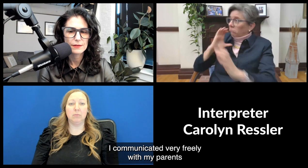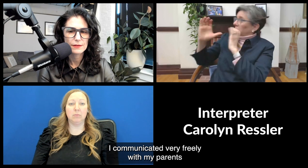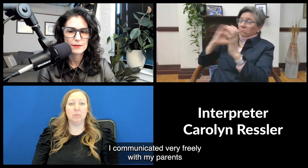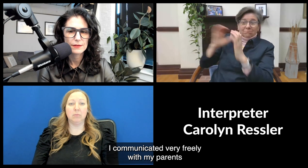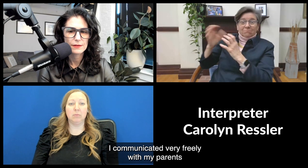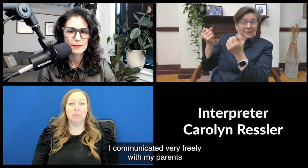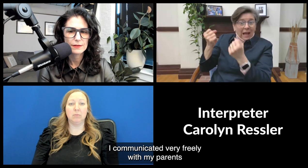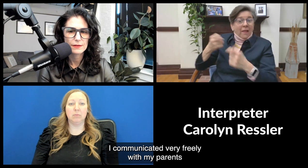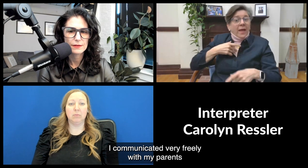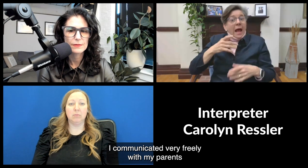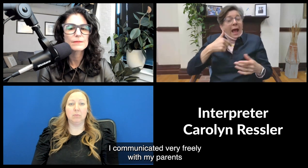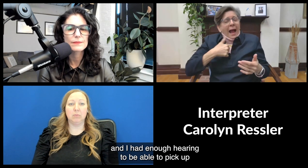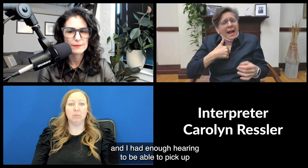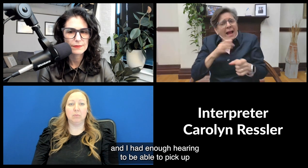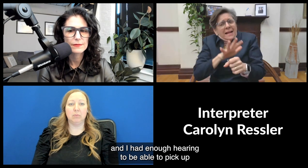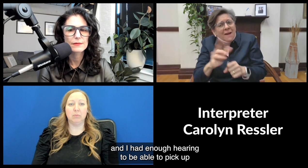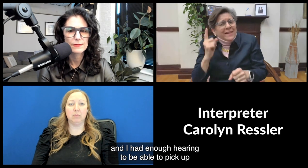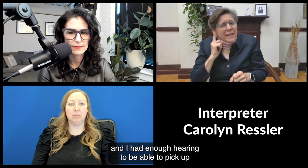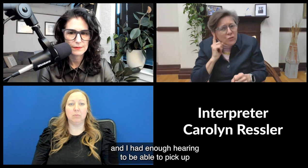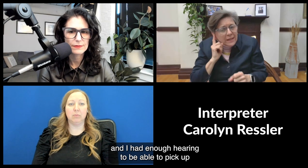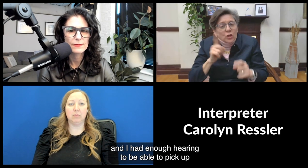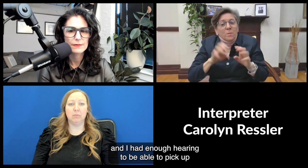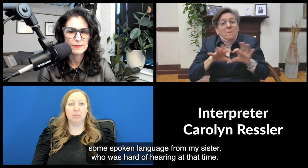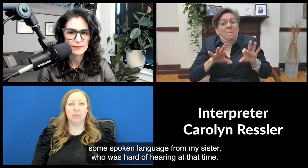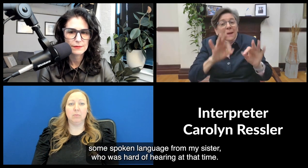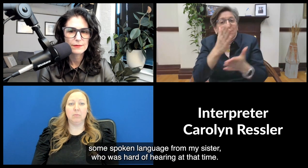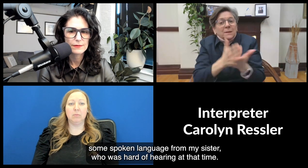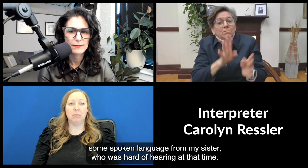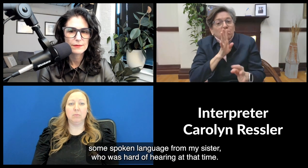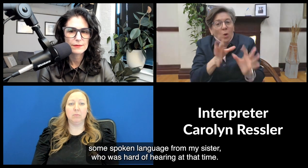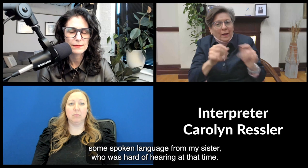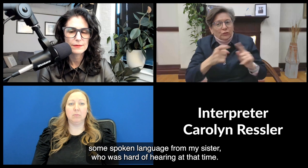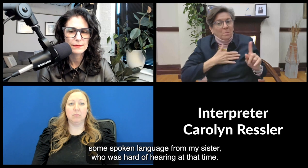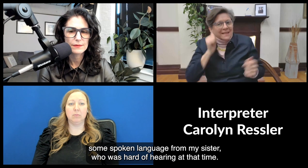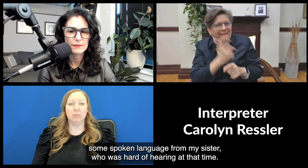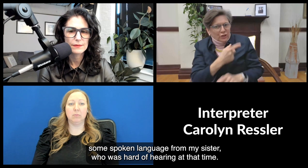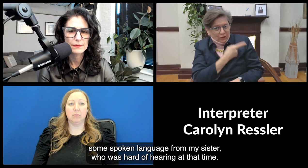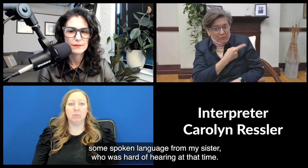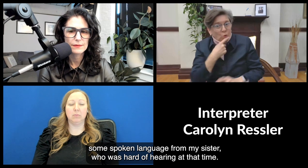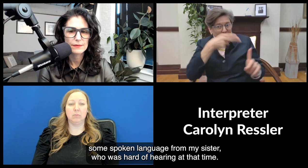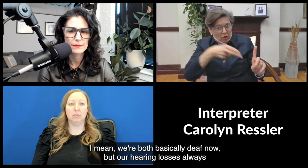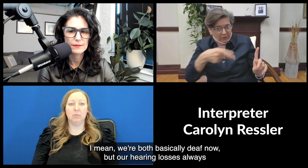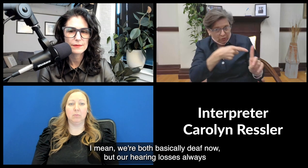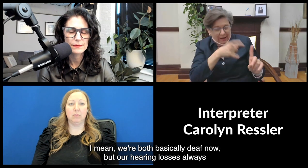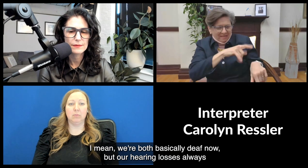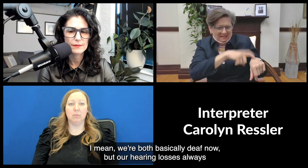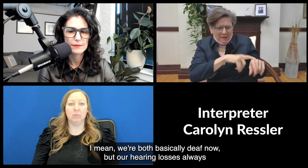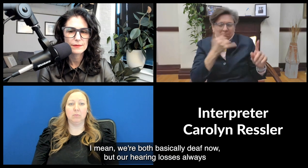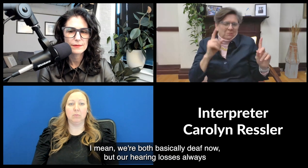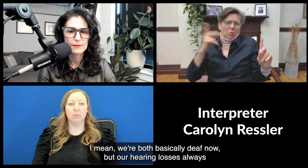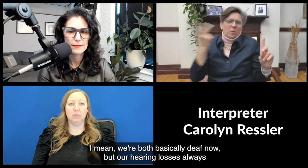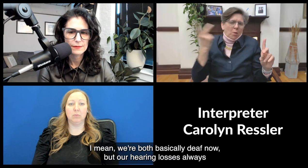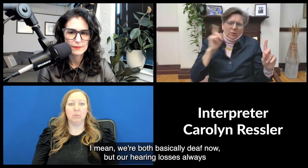had no challenges around language. I communicated very freely with my parents. And I had enough hearing to be able to pick up some spoken language from my